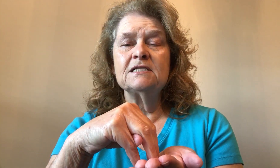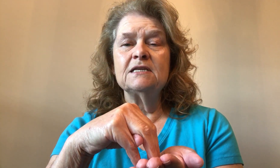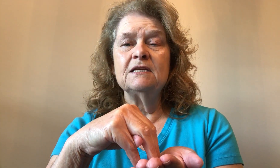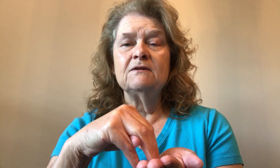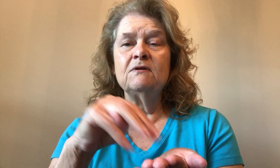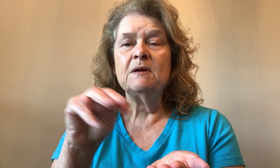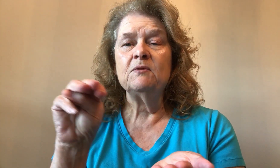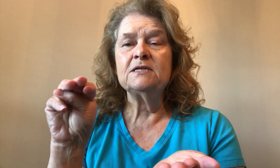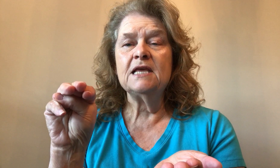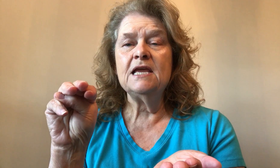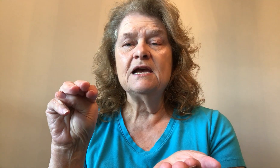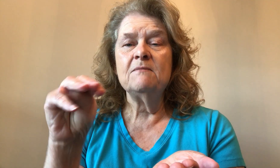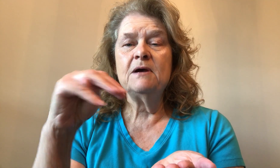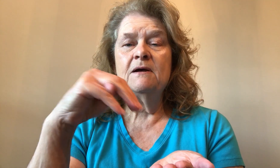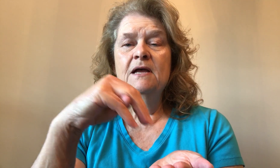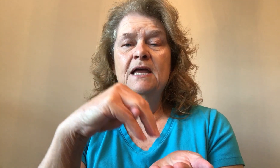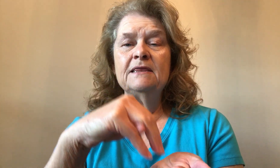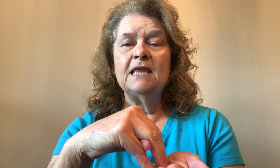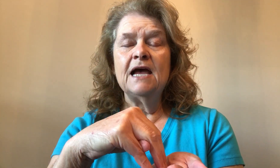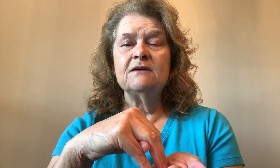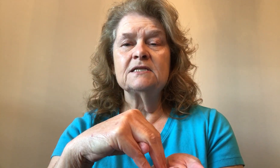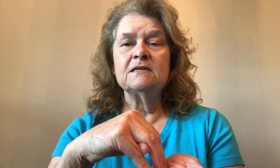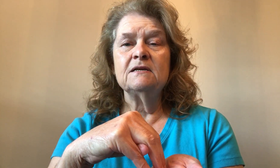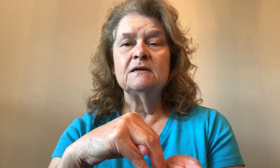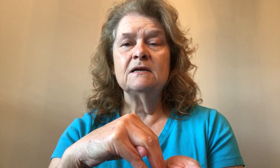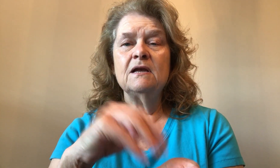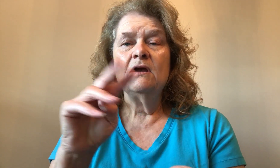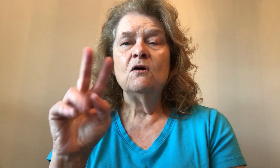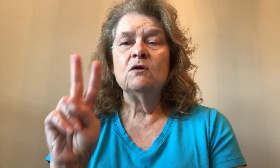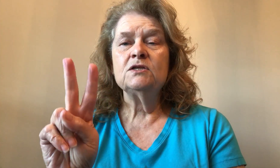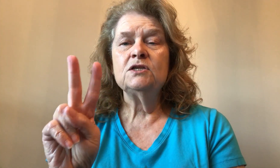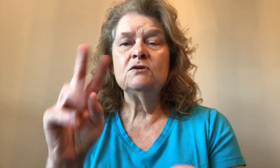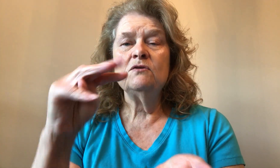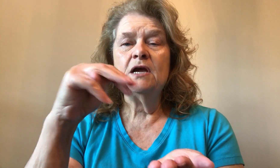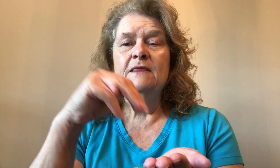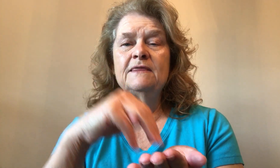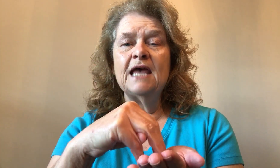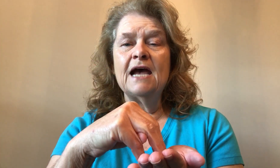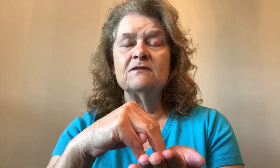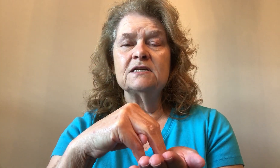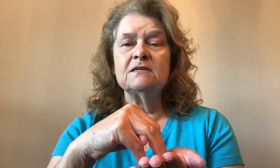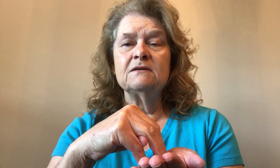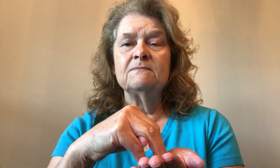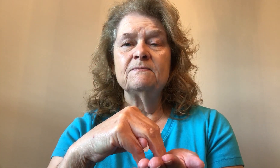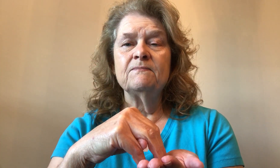1,000. Remember, it's the M, 1,000. Or 2,000,